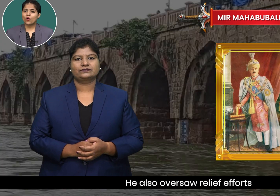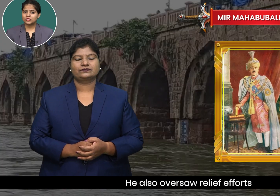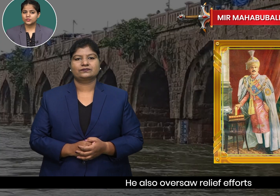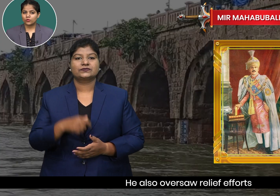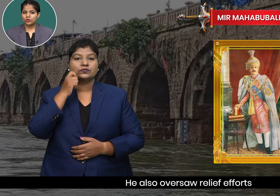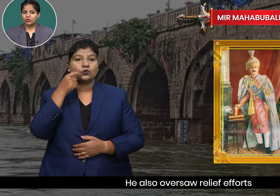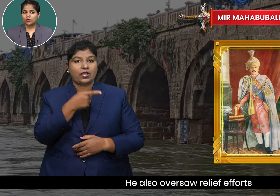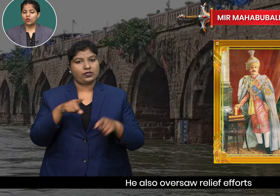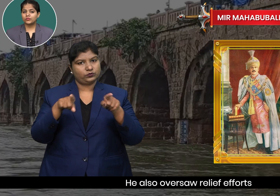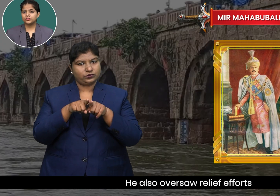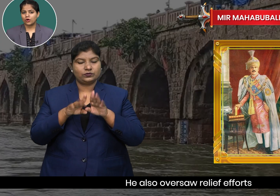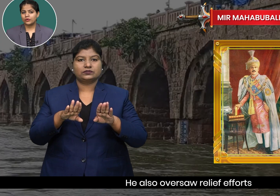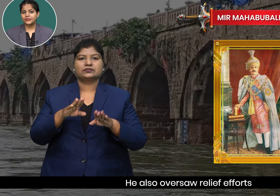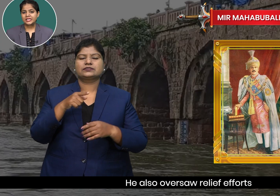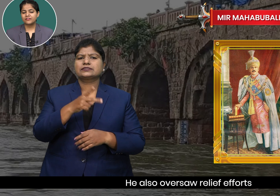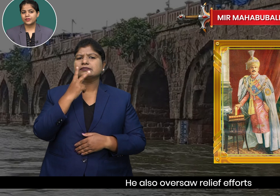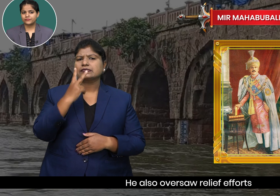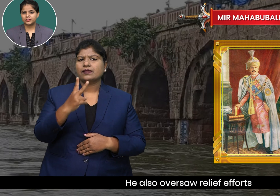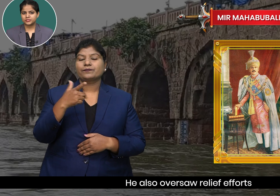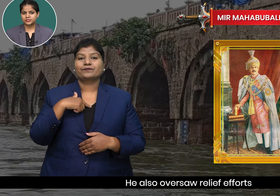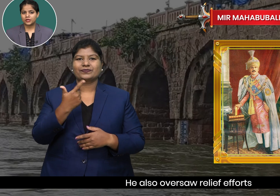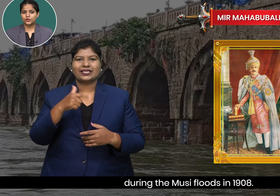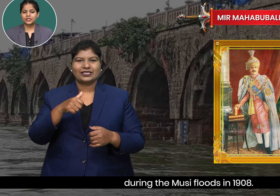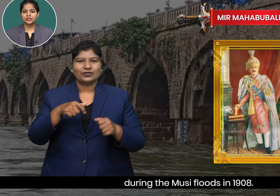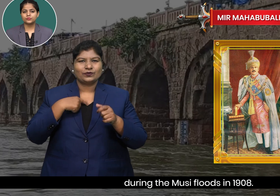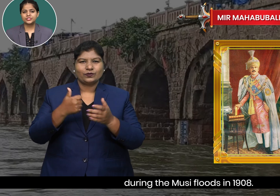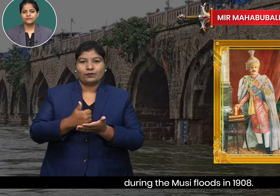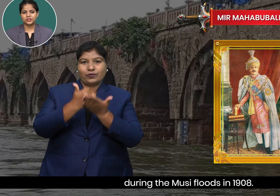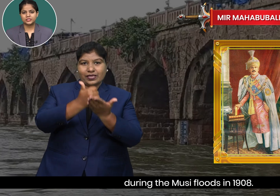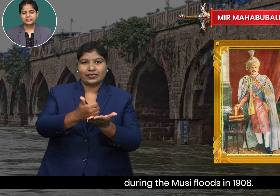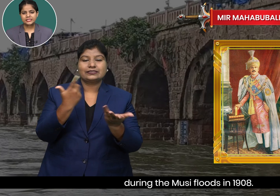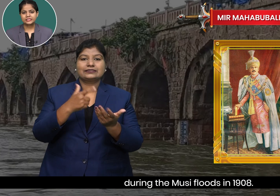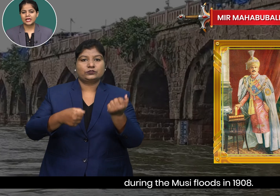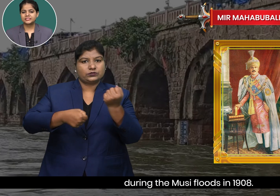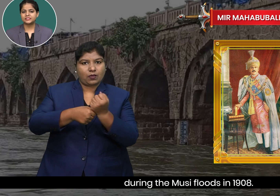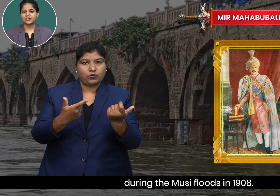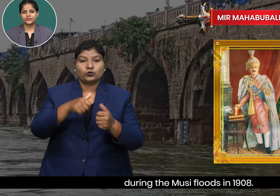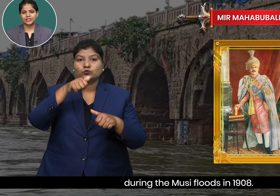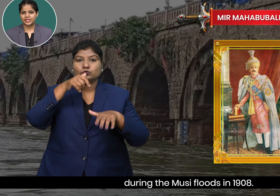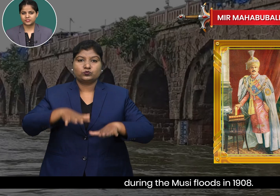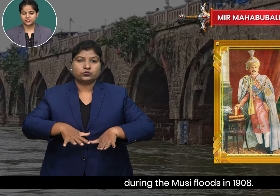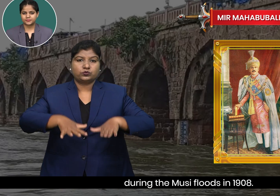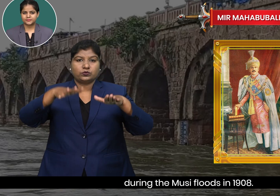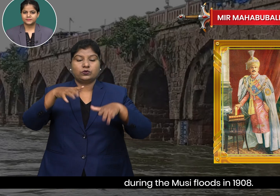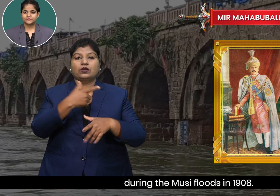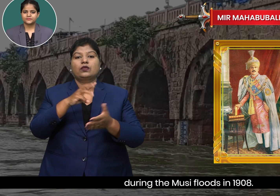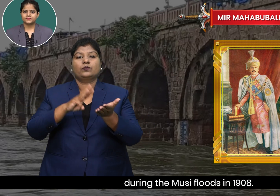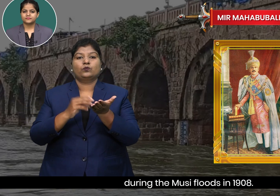He also oversaw relief efforts during the Musi floods in